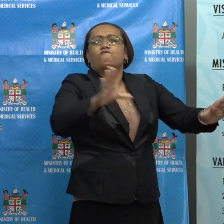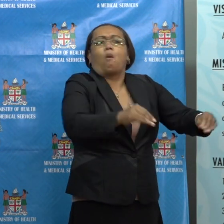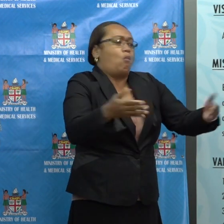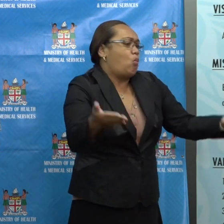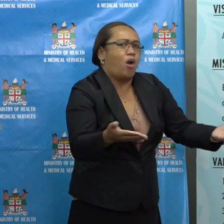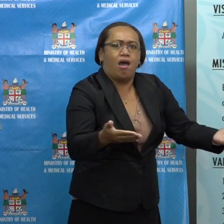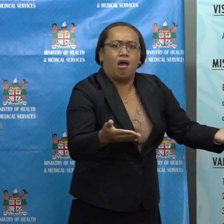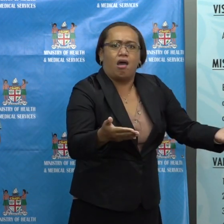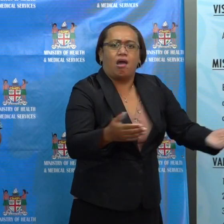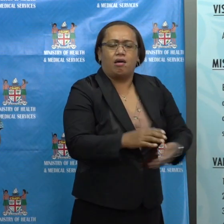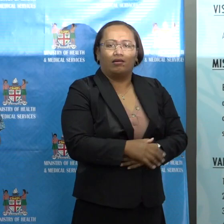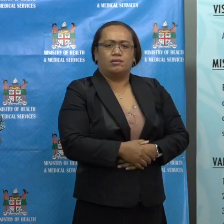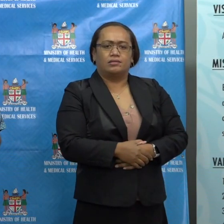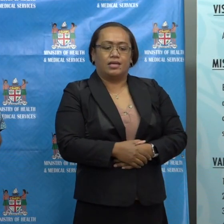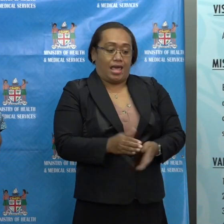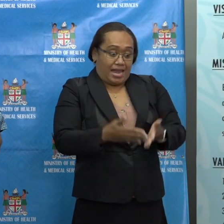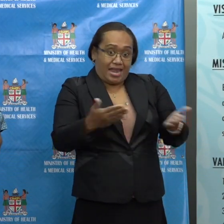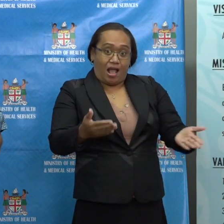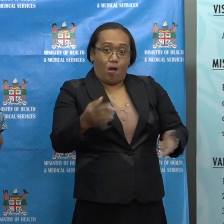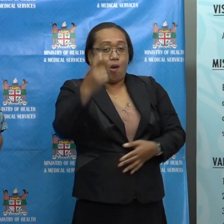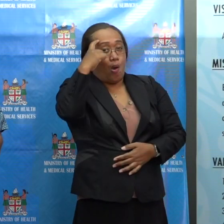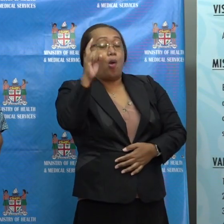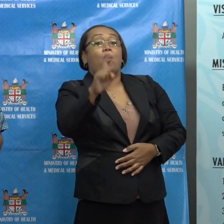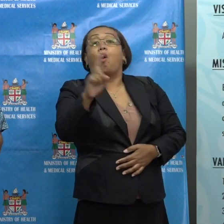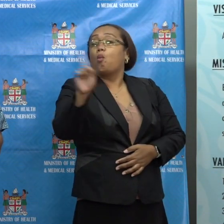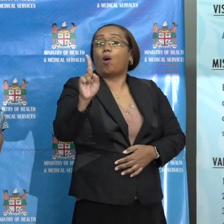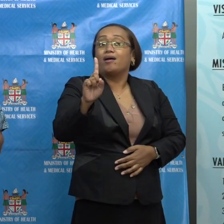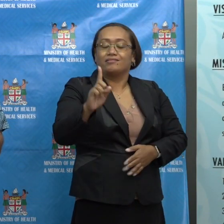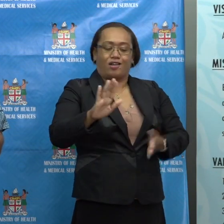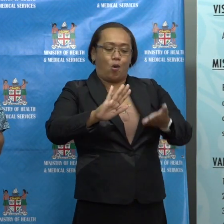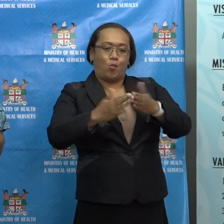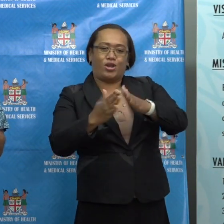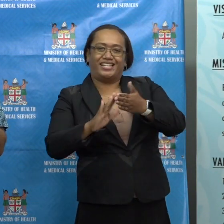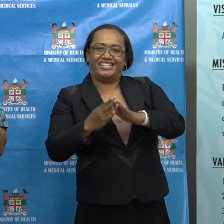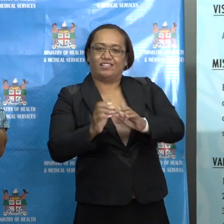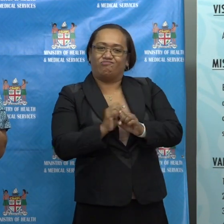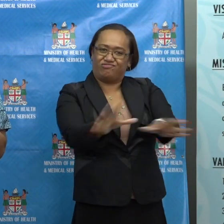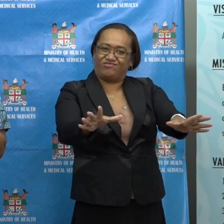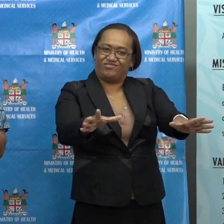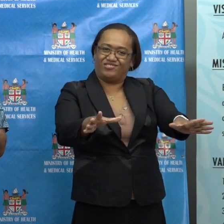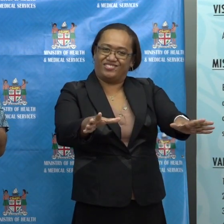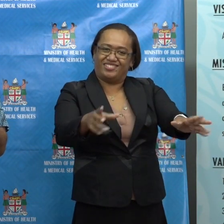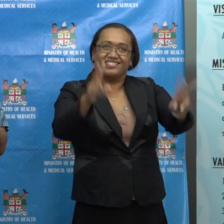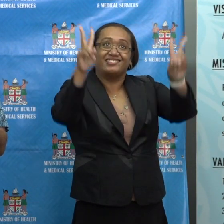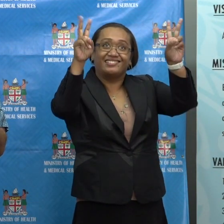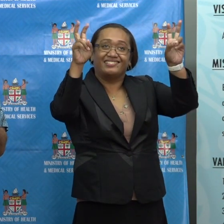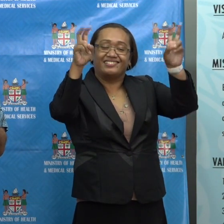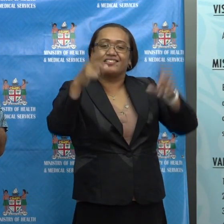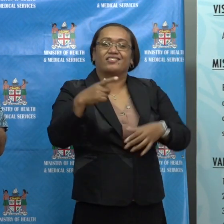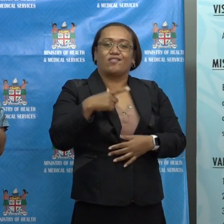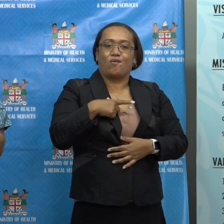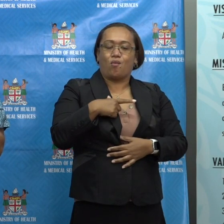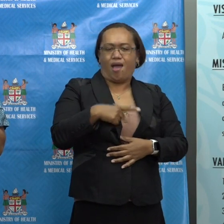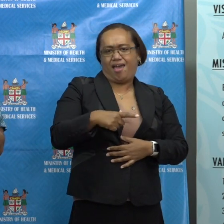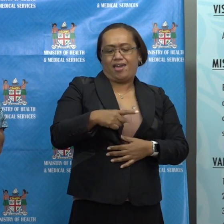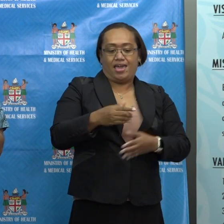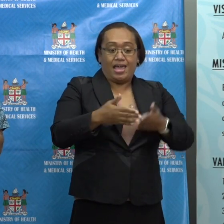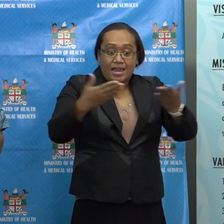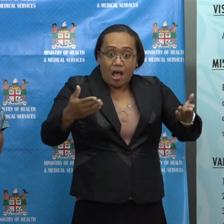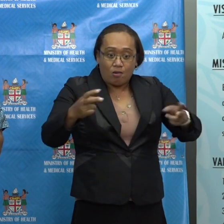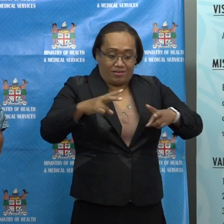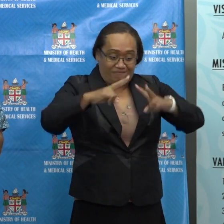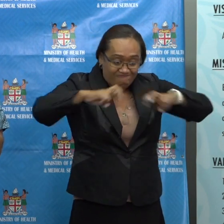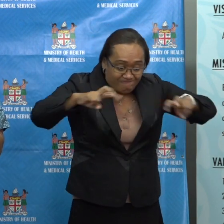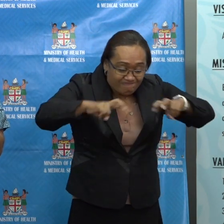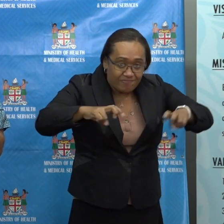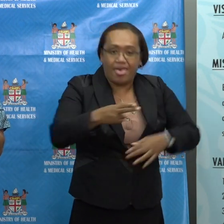deciding we shall now call it a community transmission. And as our investigation goes forward, we may find the